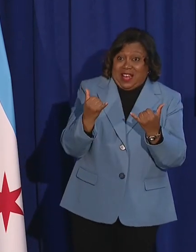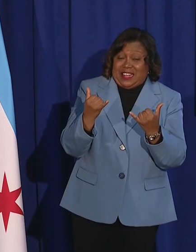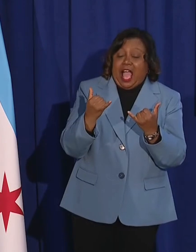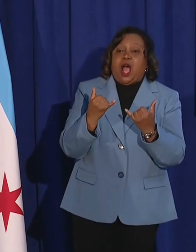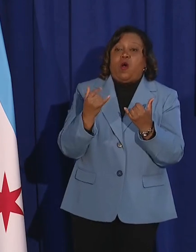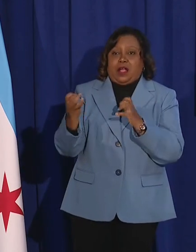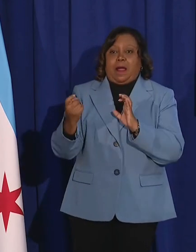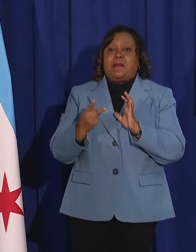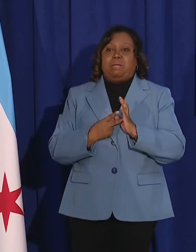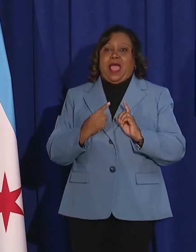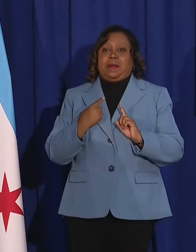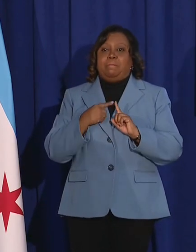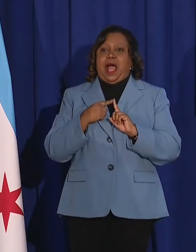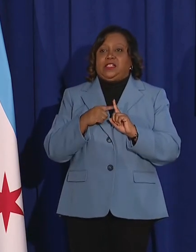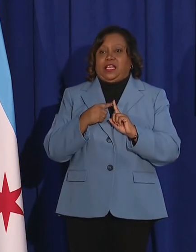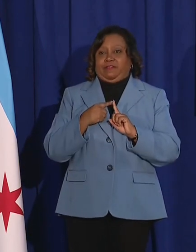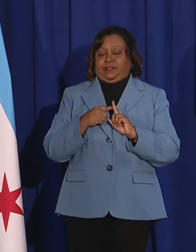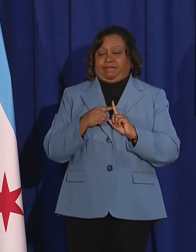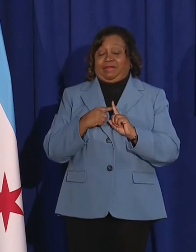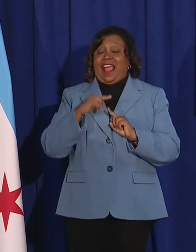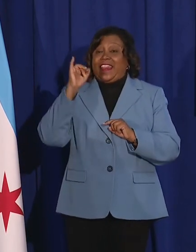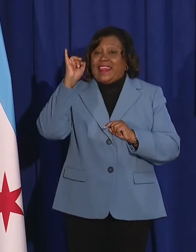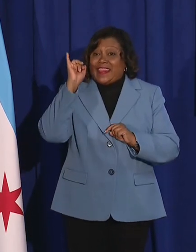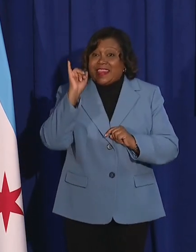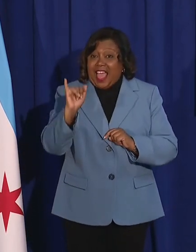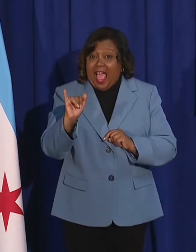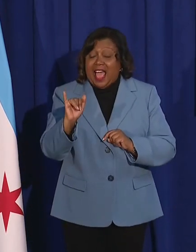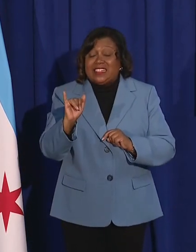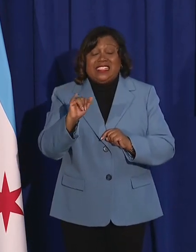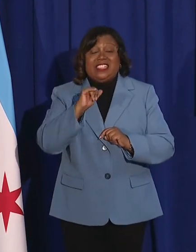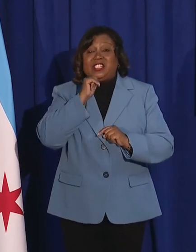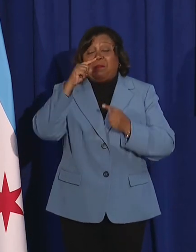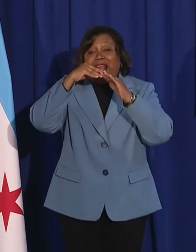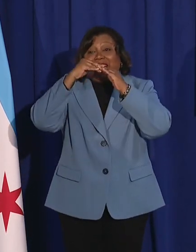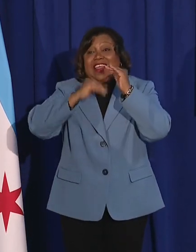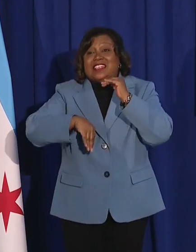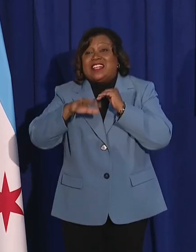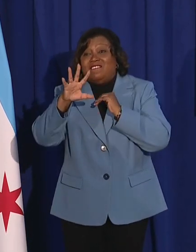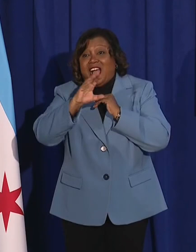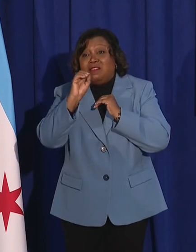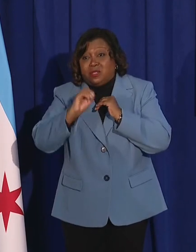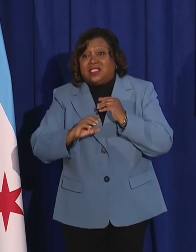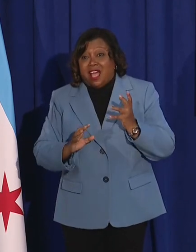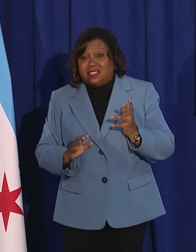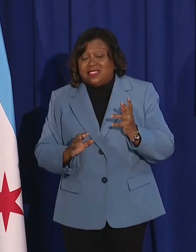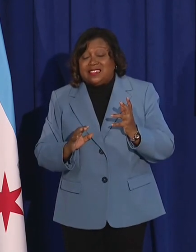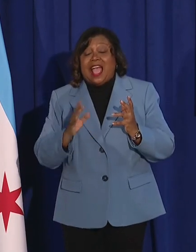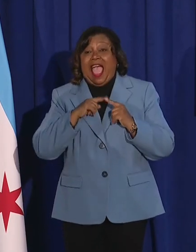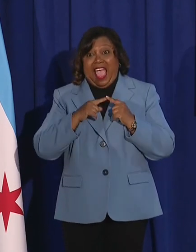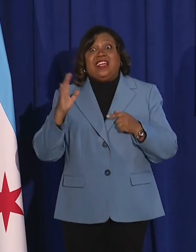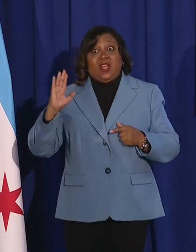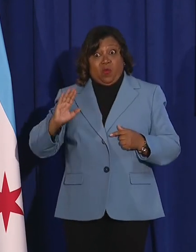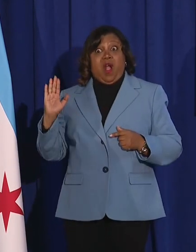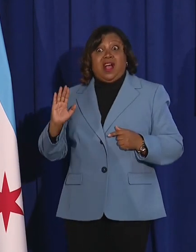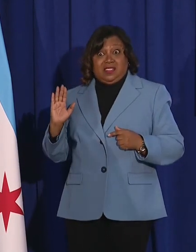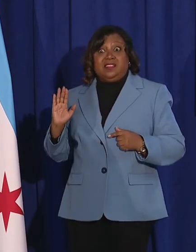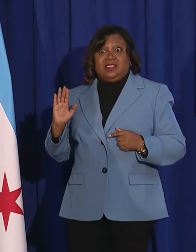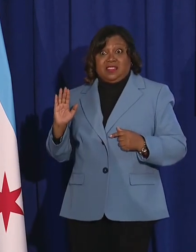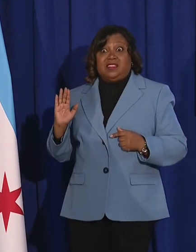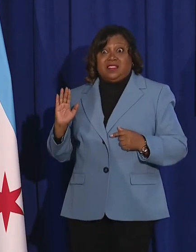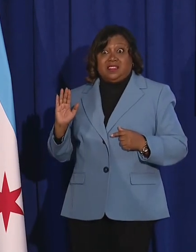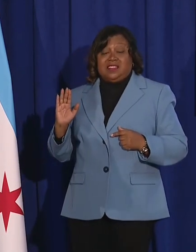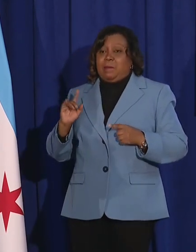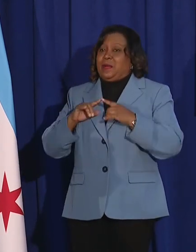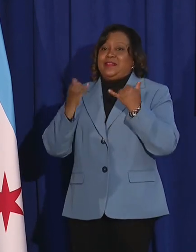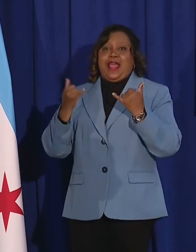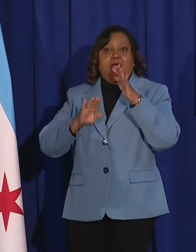are coming back positive. That should be less than 5%. And it was.